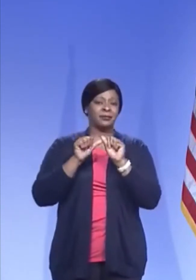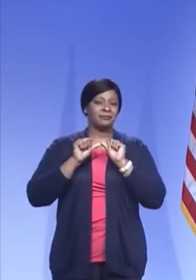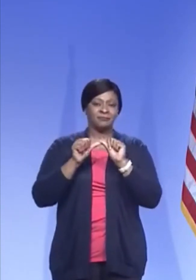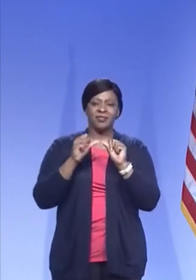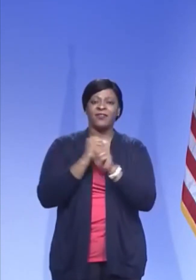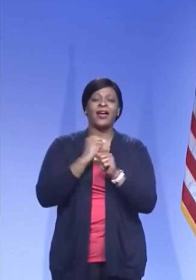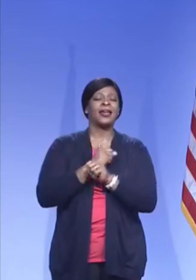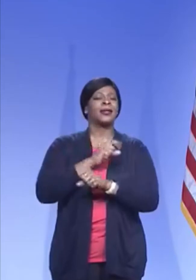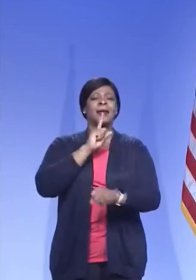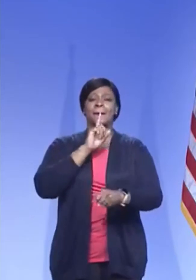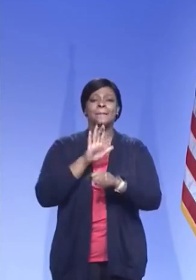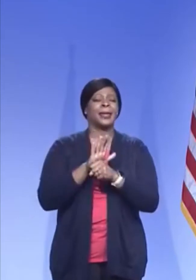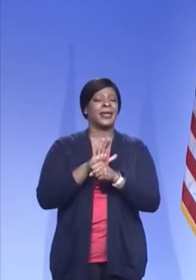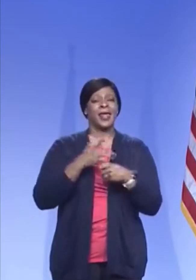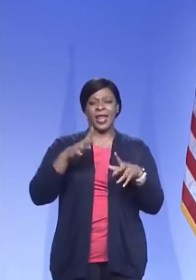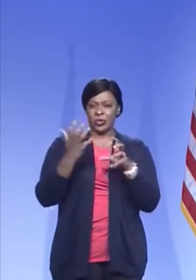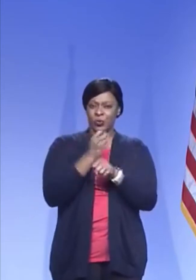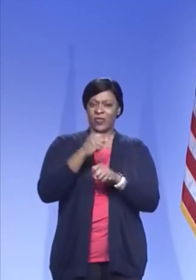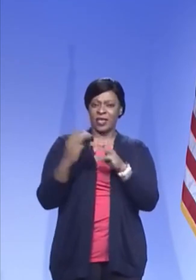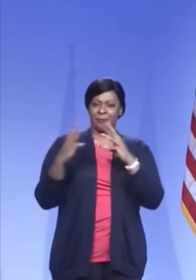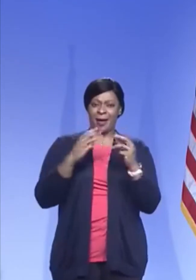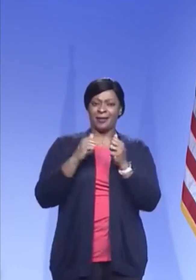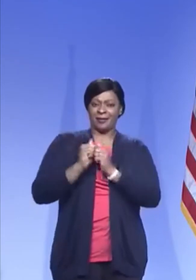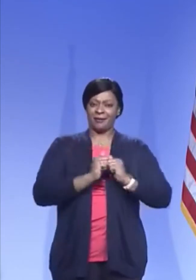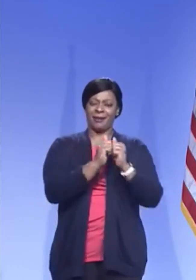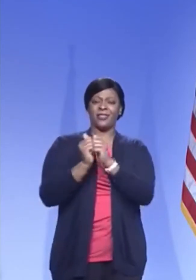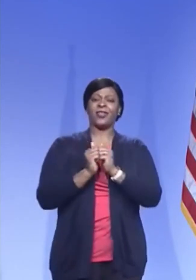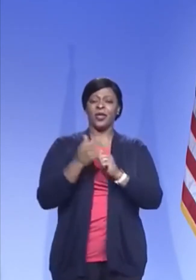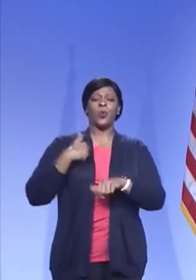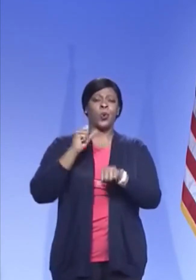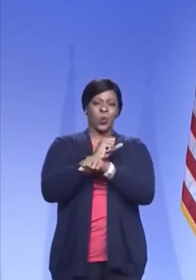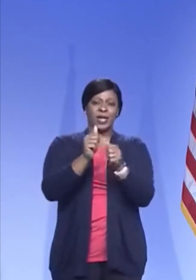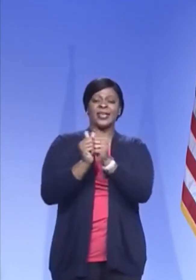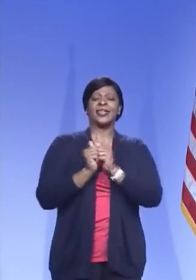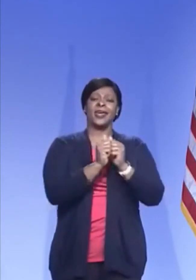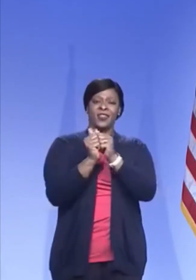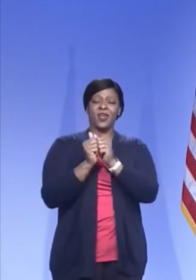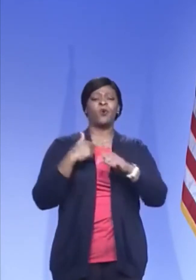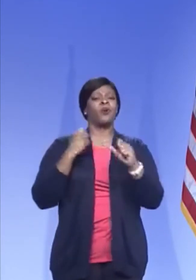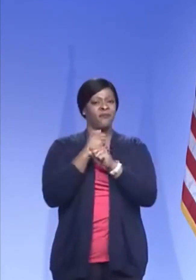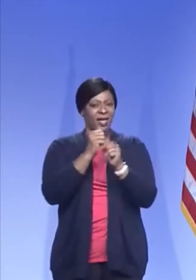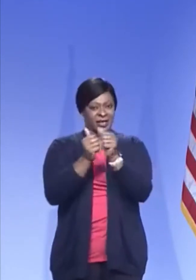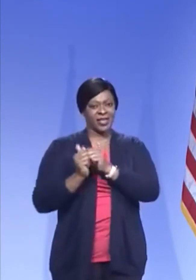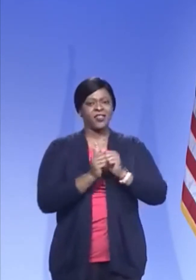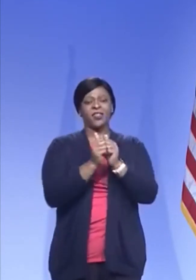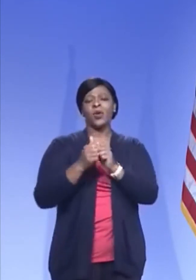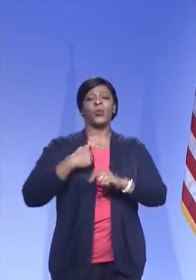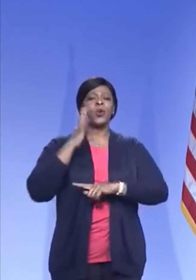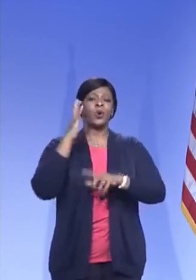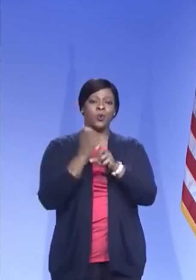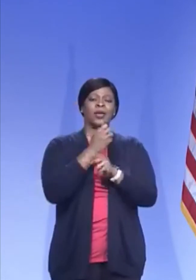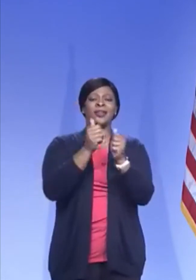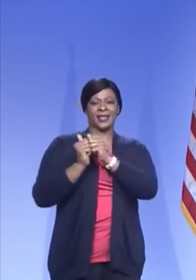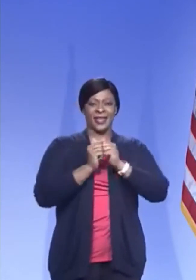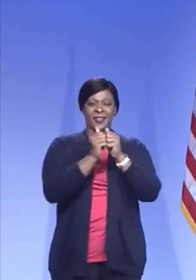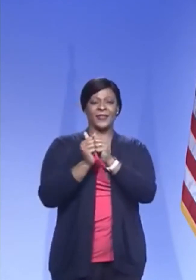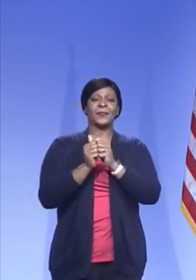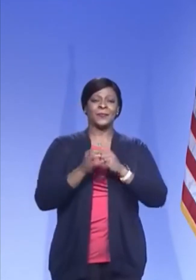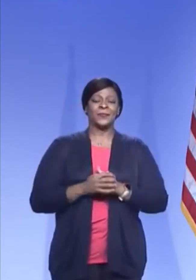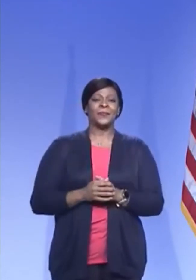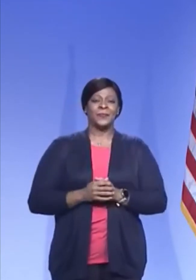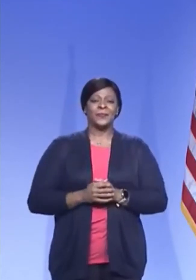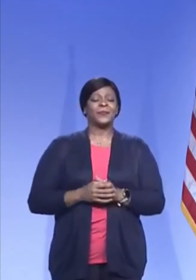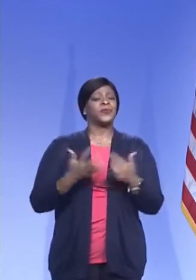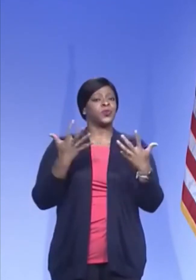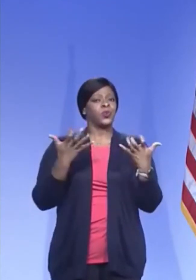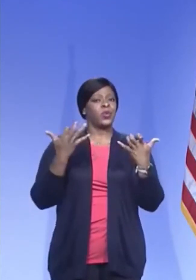remain committed, and let's win this battle together. We're working together, we're fighting together, we will win together. I'd